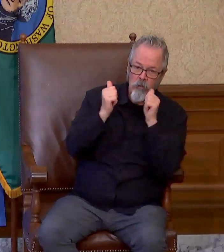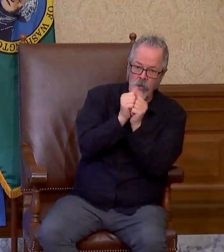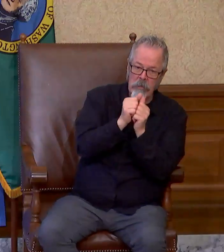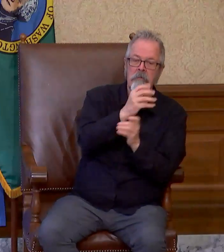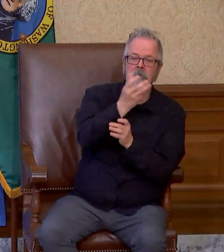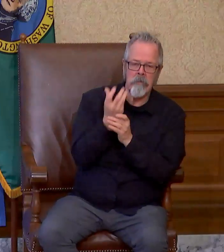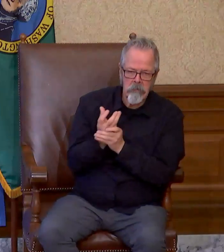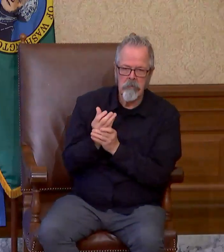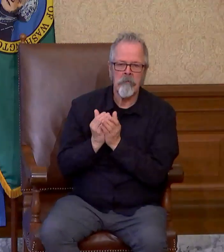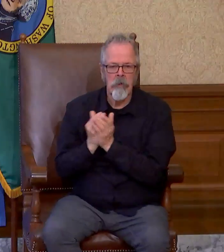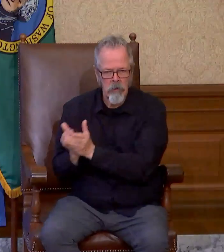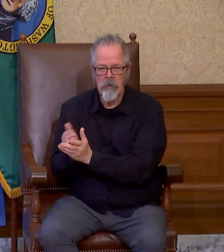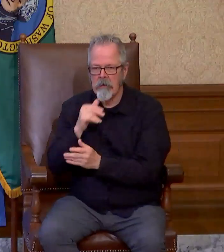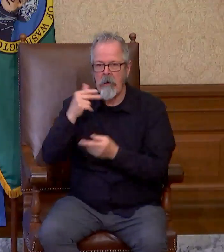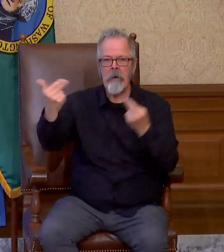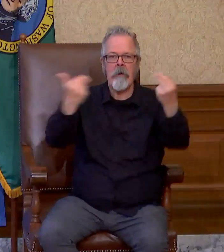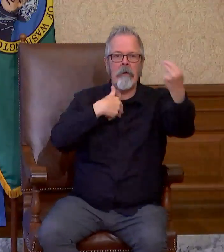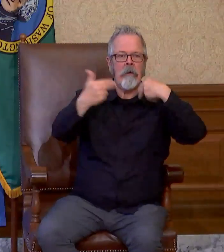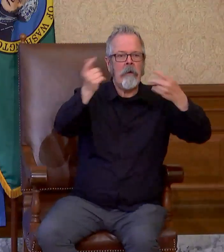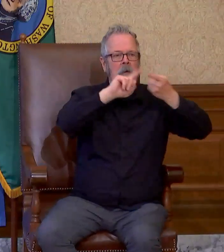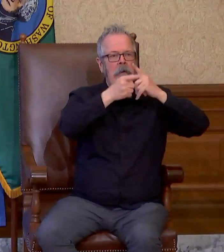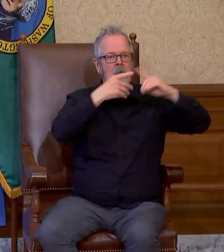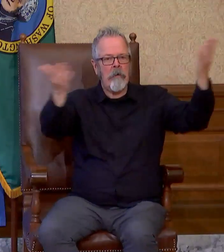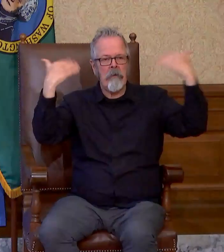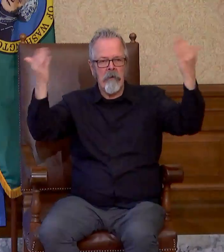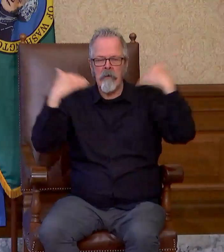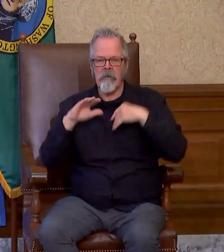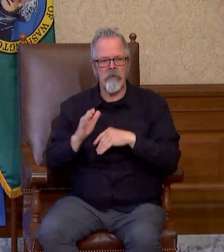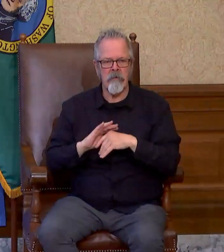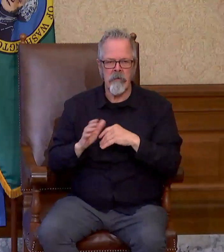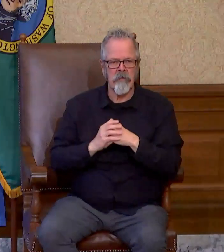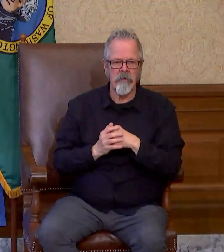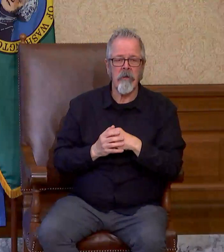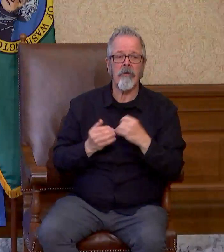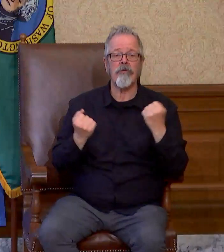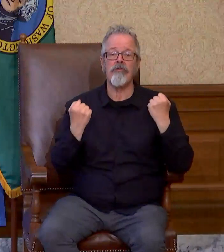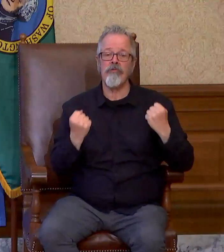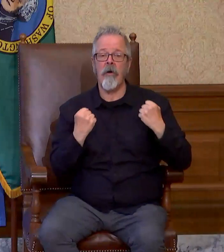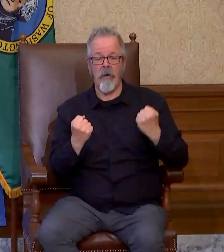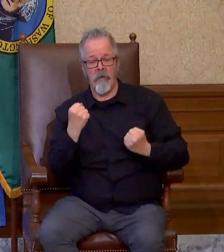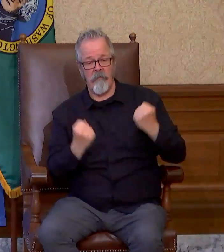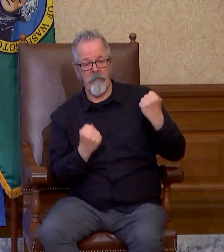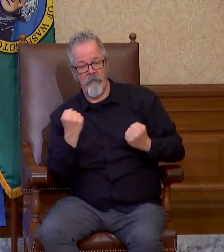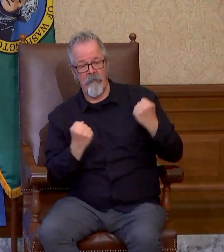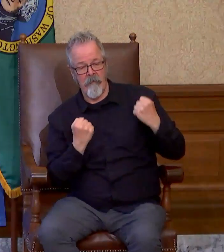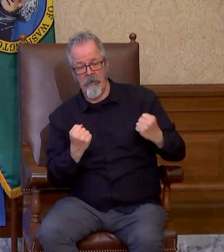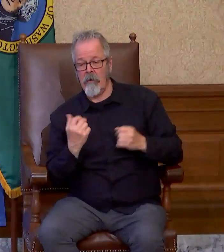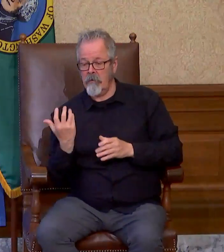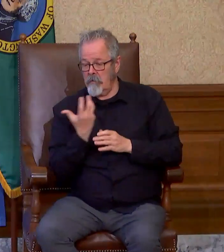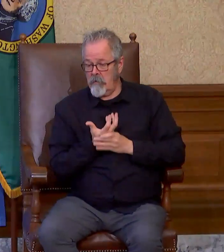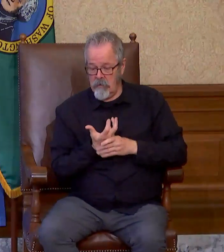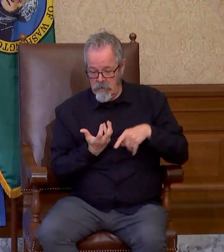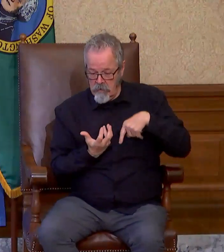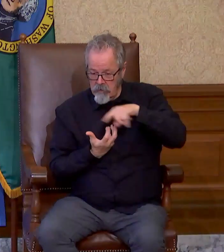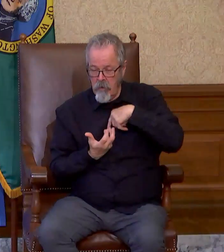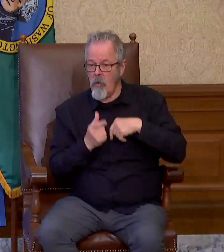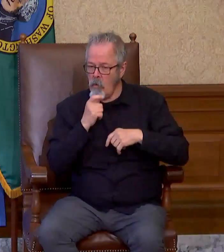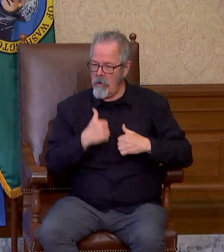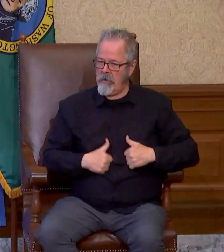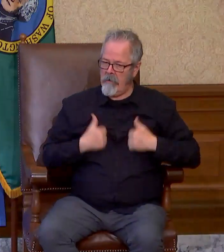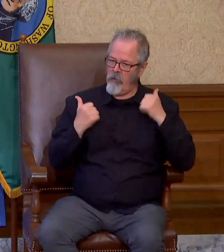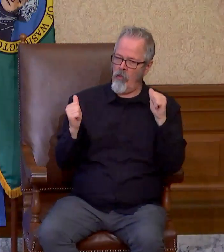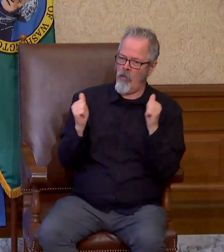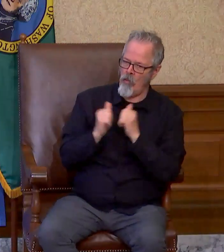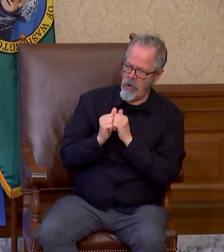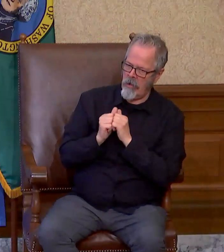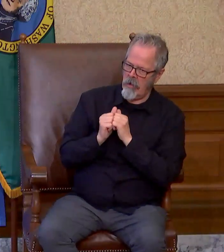not necessary or a good idea right now. So what I'm saying is we need people to be leaders, and we hope that they will be. They need a